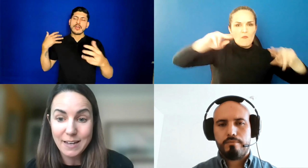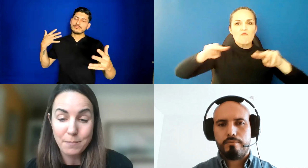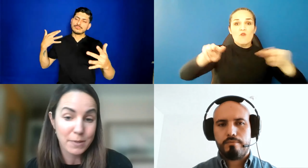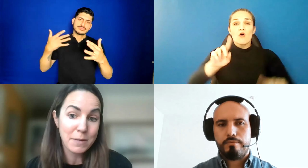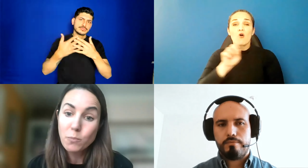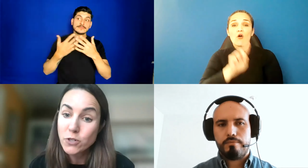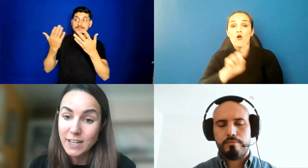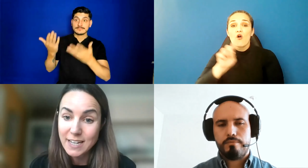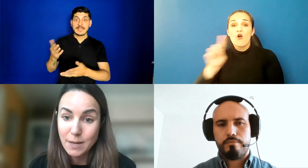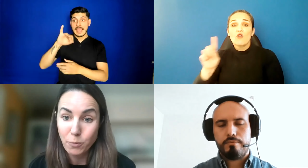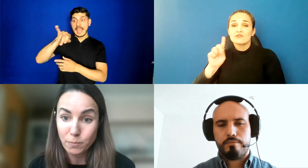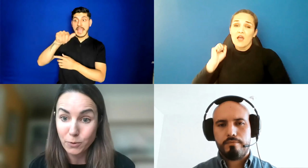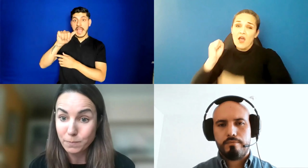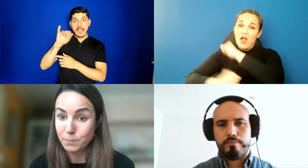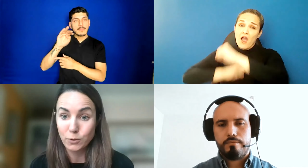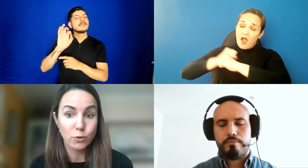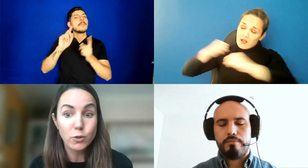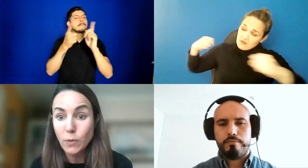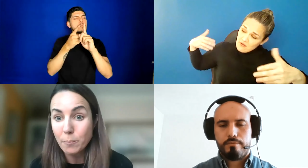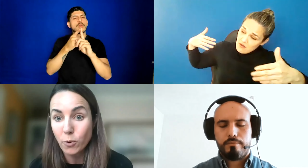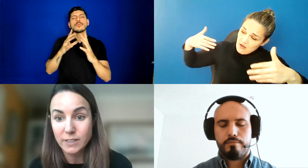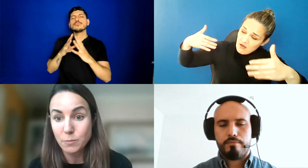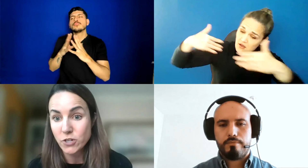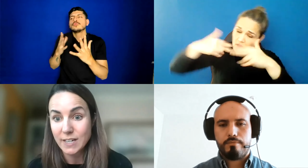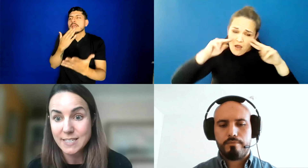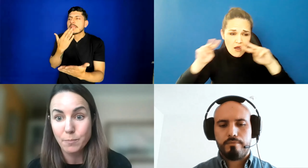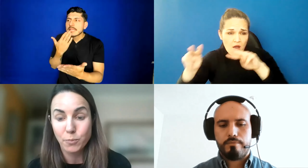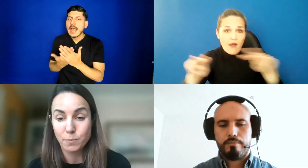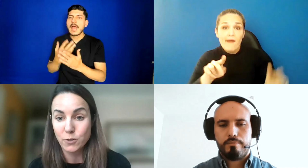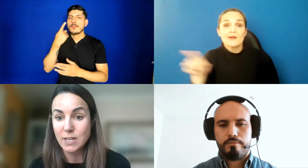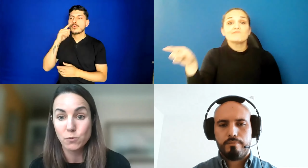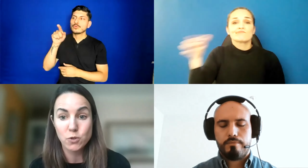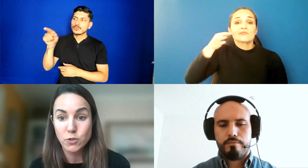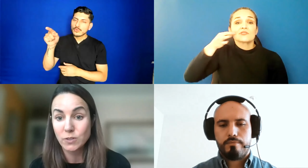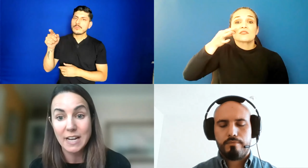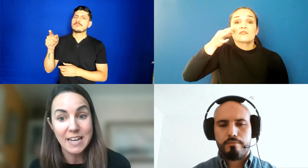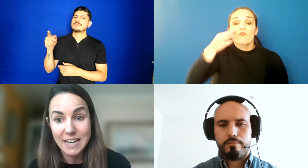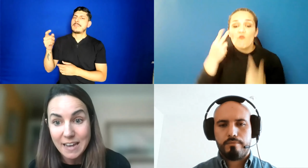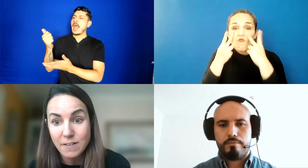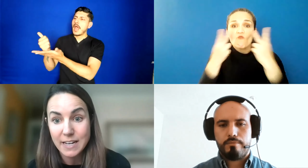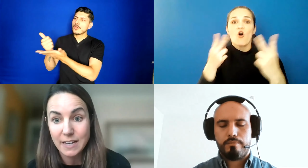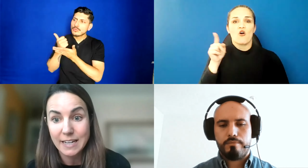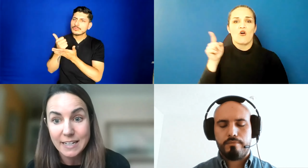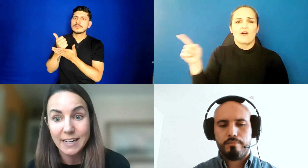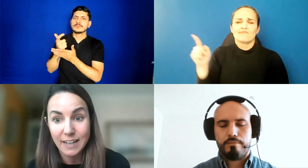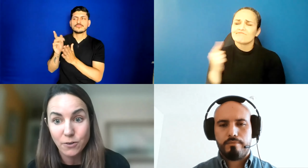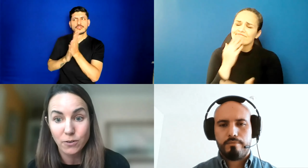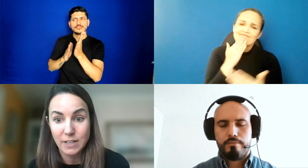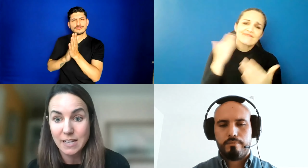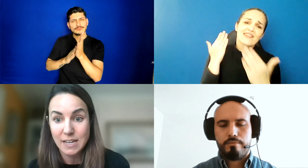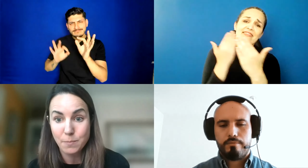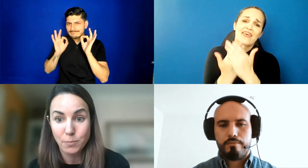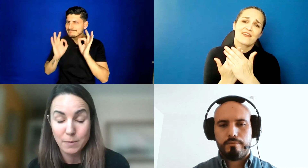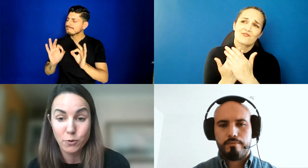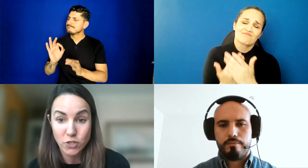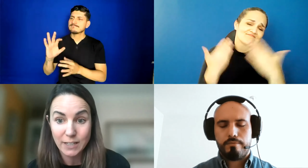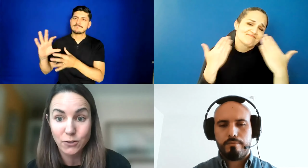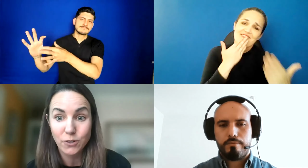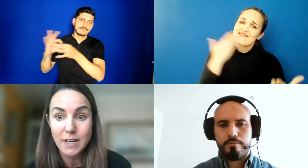throughout these 11 years. So Jaime, thank you very much for all your contributions, for being such an